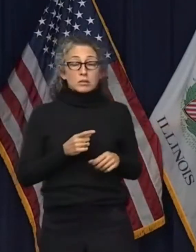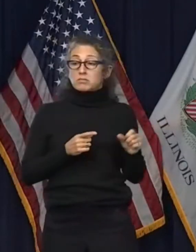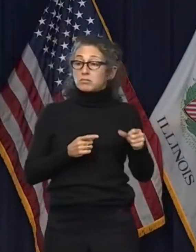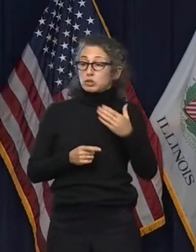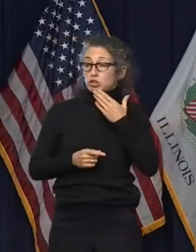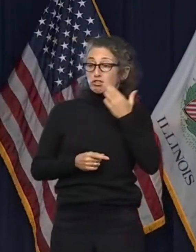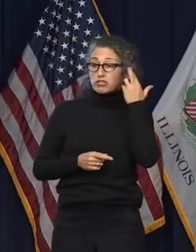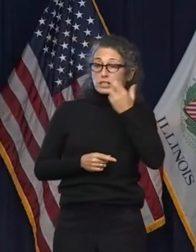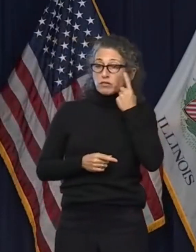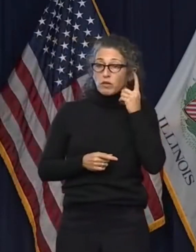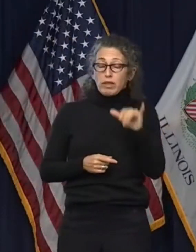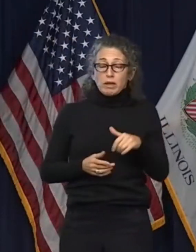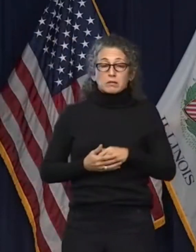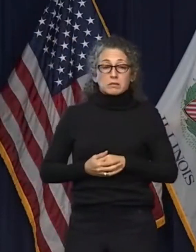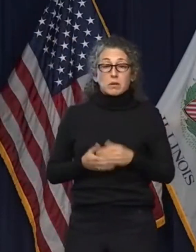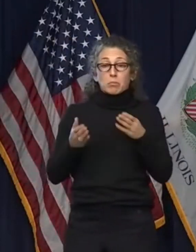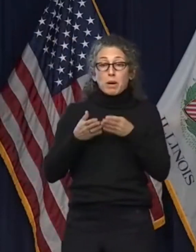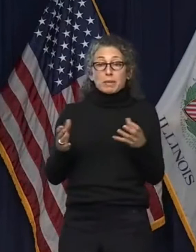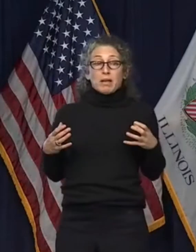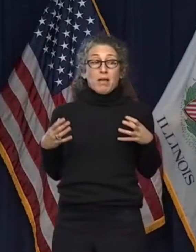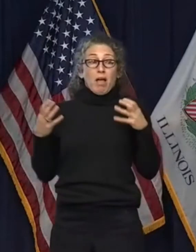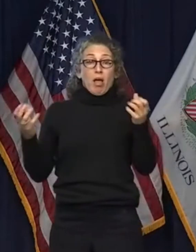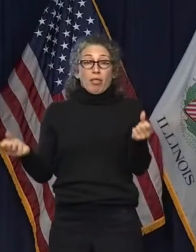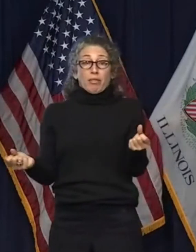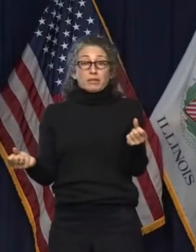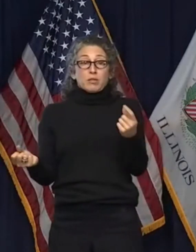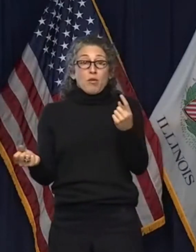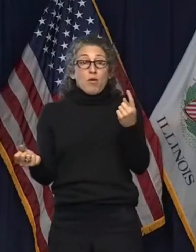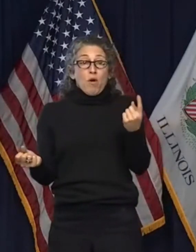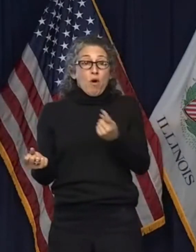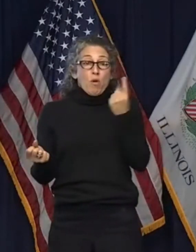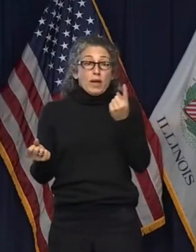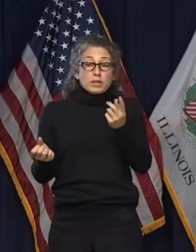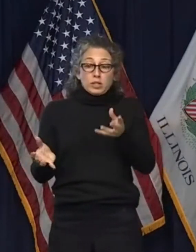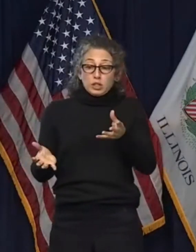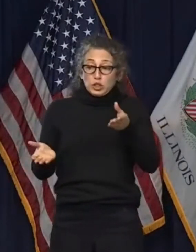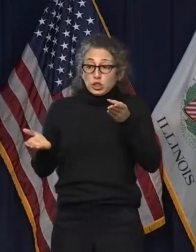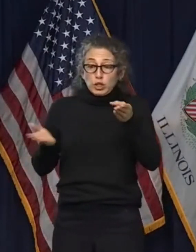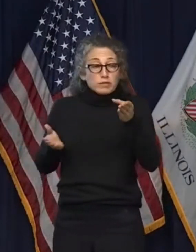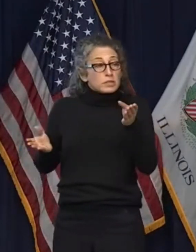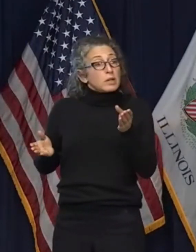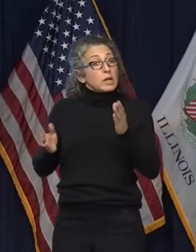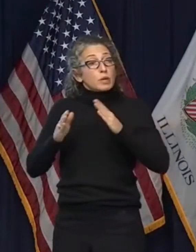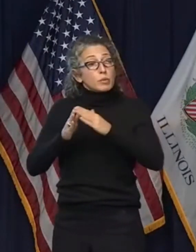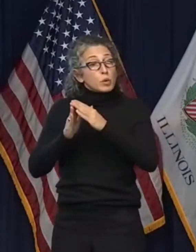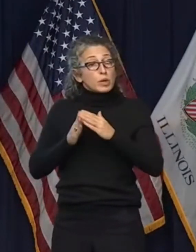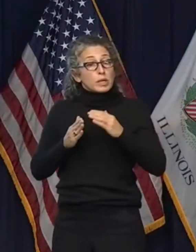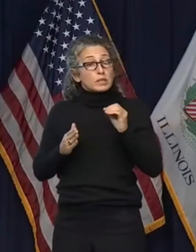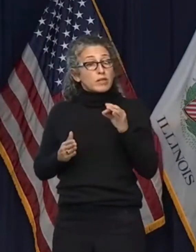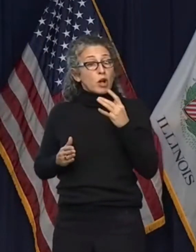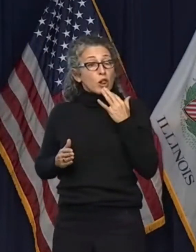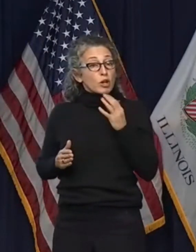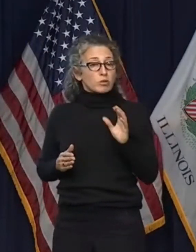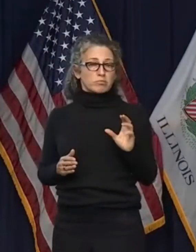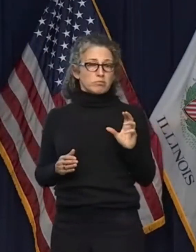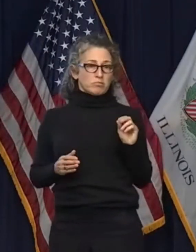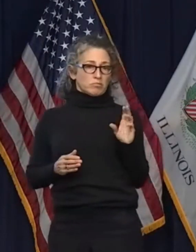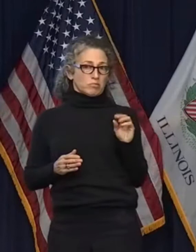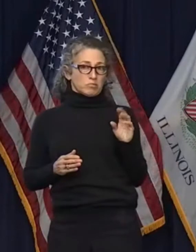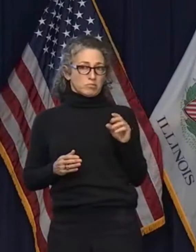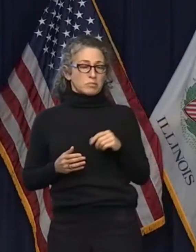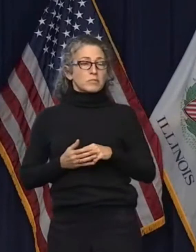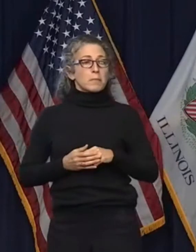exists. Public health is not always done right by communities of color. Everyone points to the